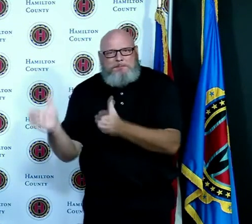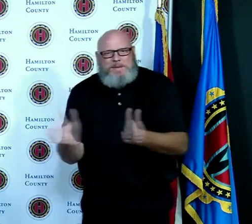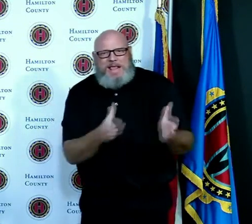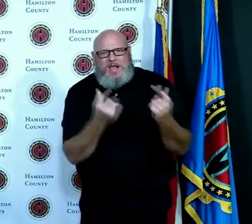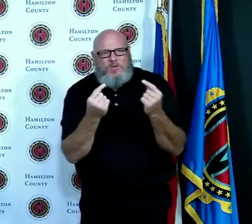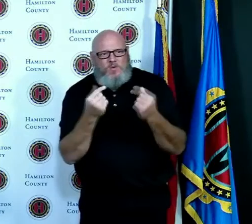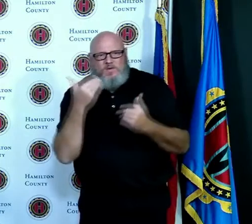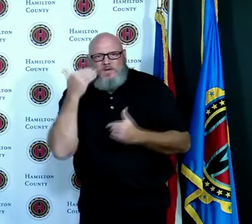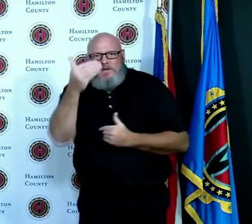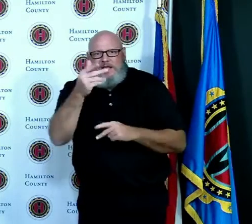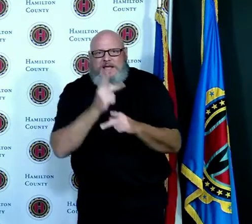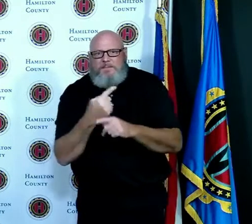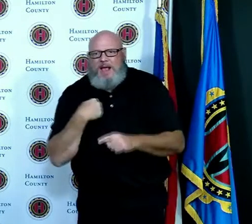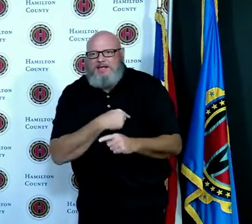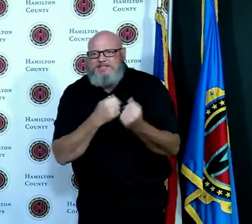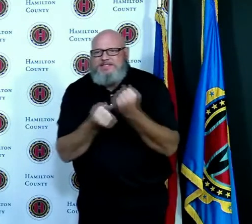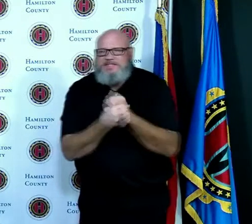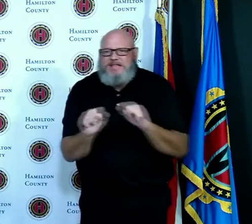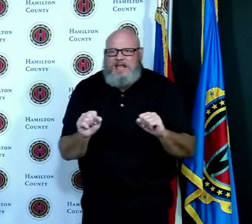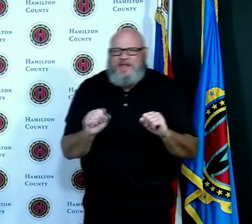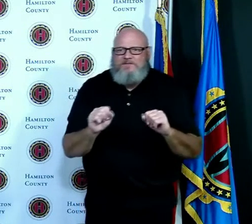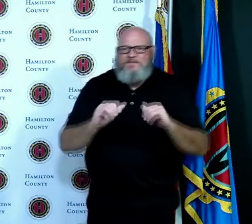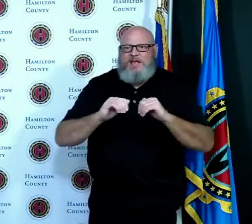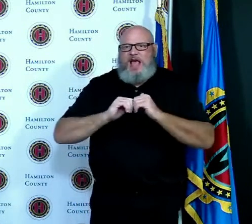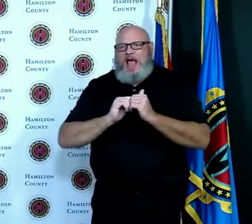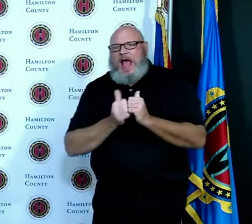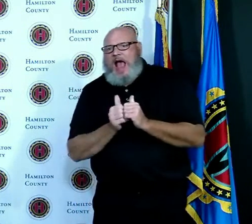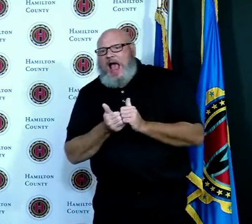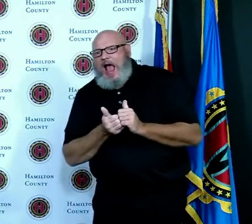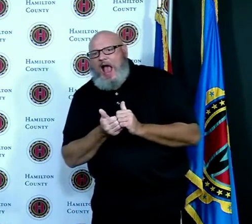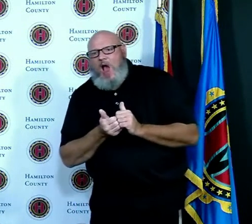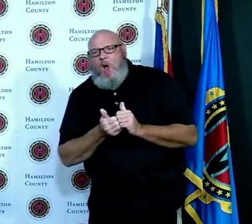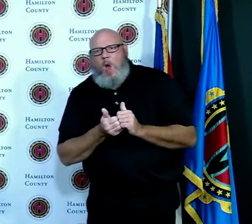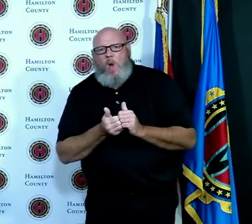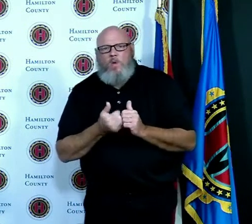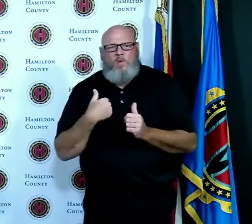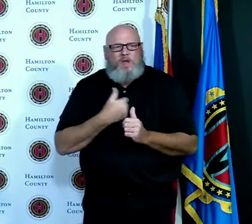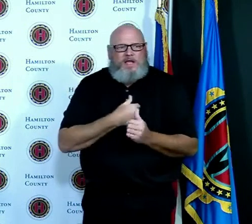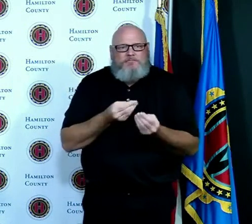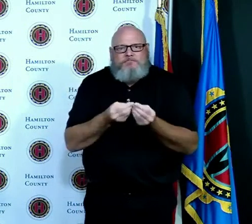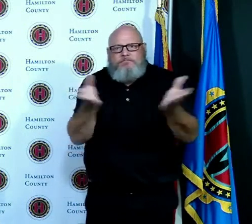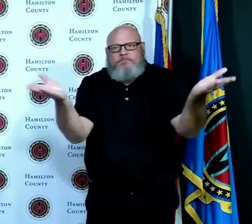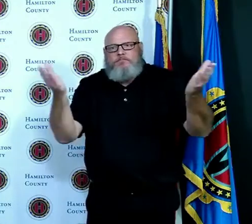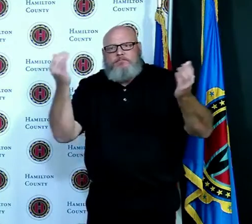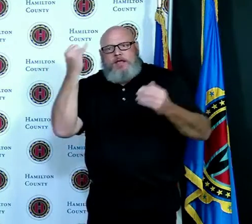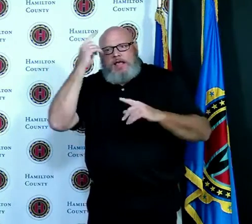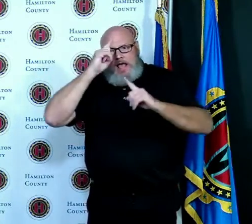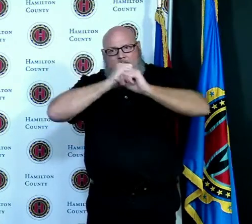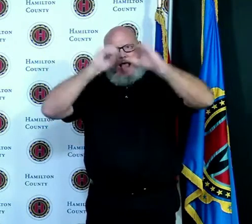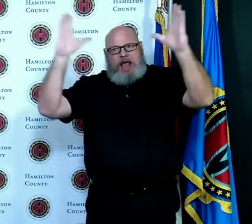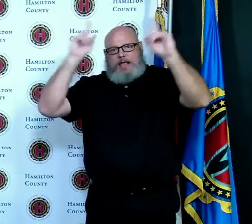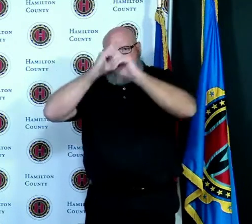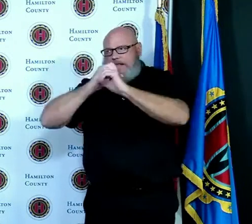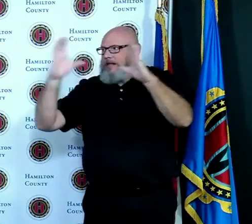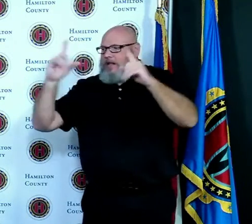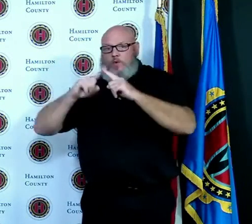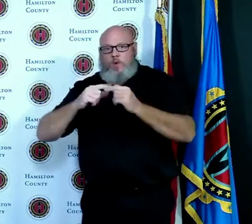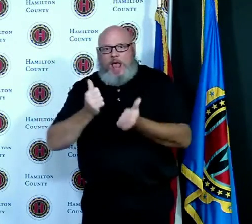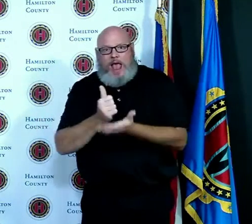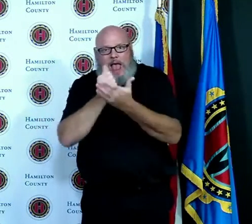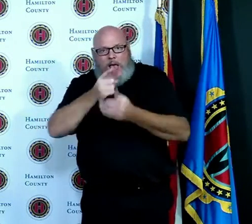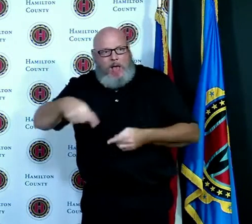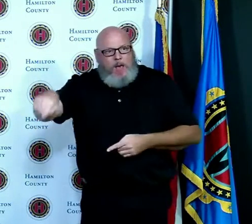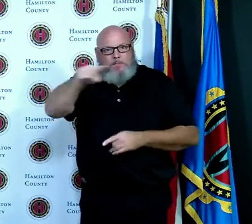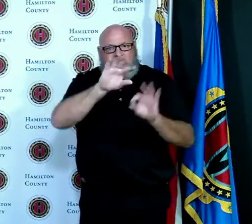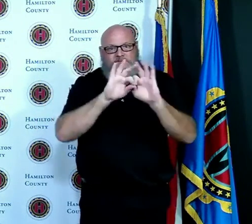now, but it's also about providing some ideas about how people can safely gather for the holidays. So Greg and I